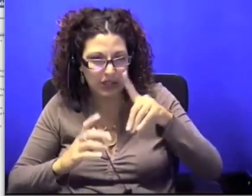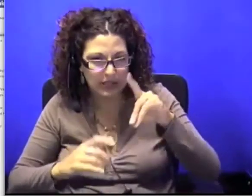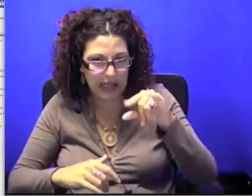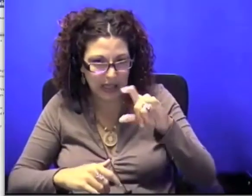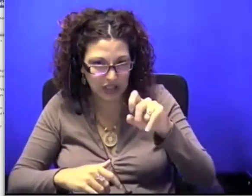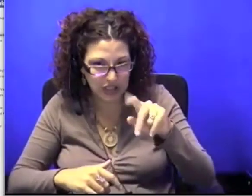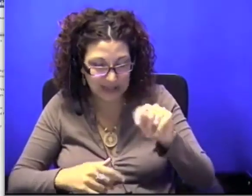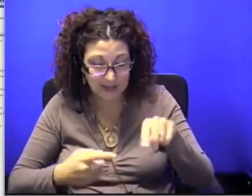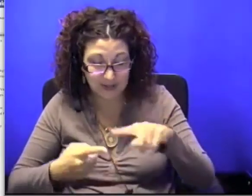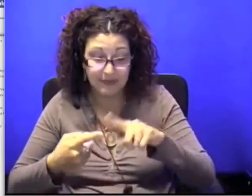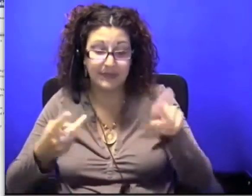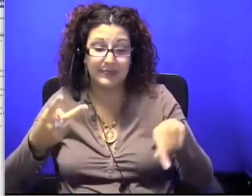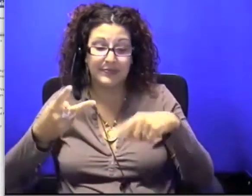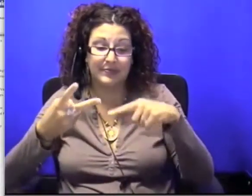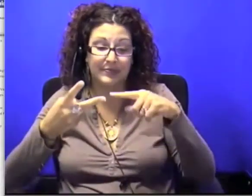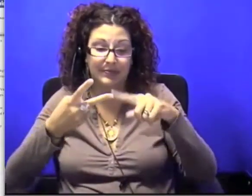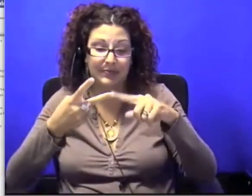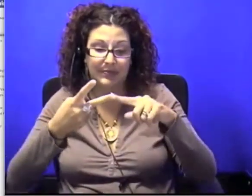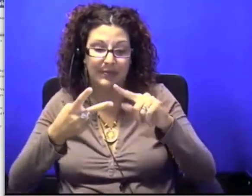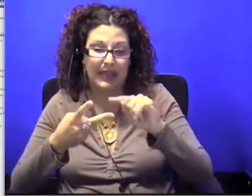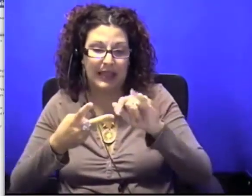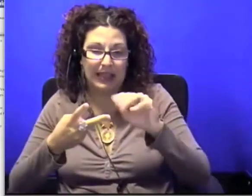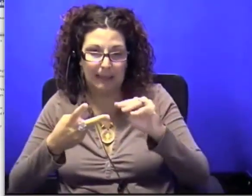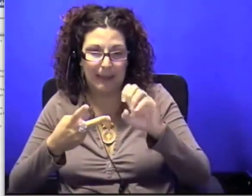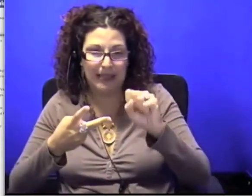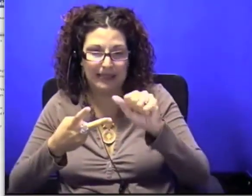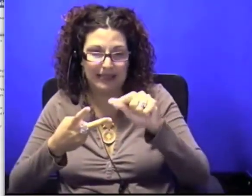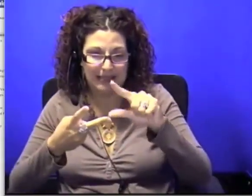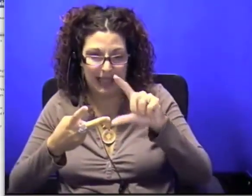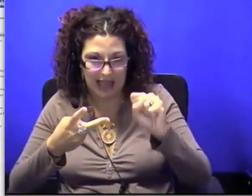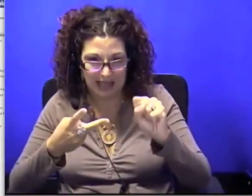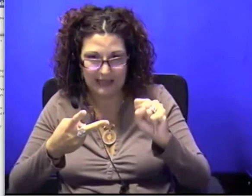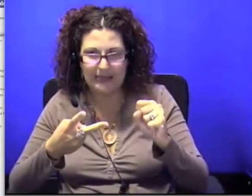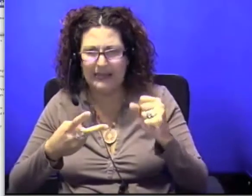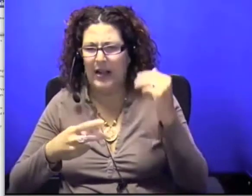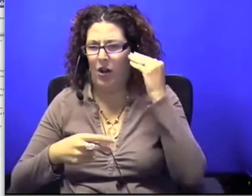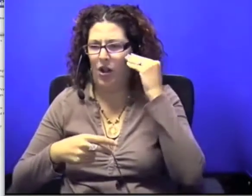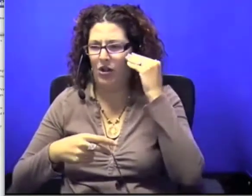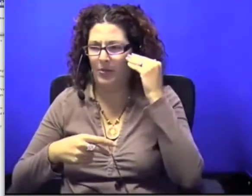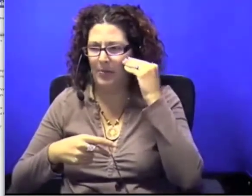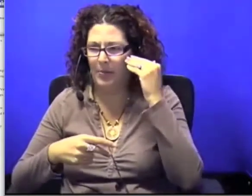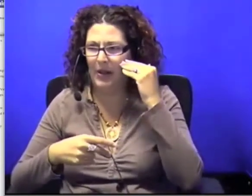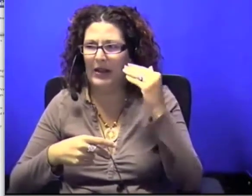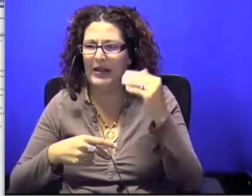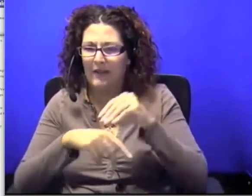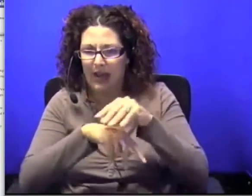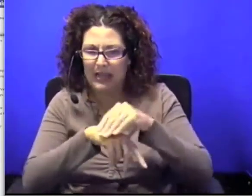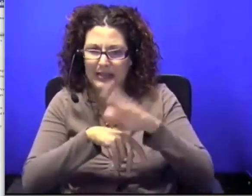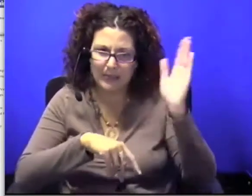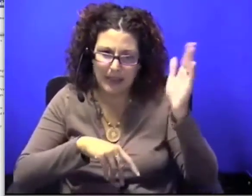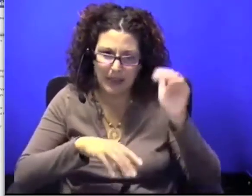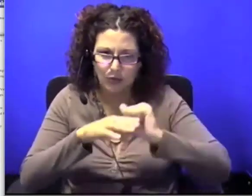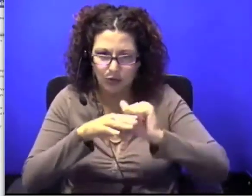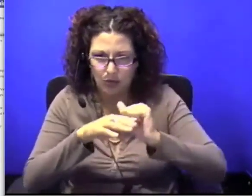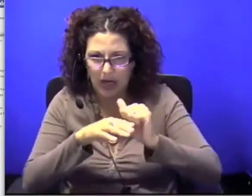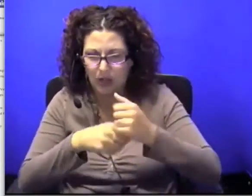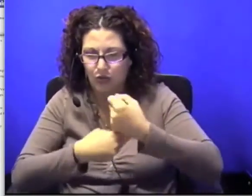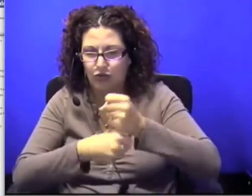In addition, our next guest speaker is Mr. Tim Sales. Tim's successful experience and knowledge make him one of the most sought-after advisors, speakers, trainers,